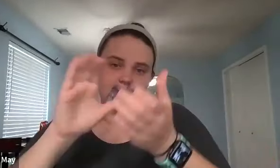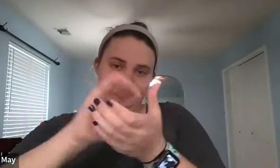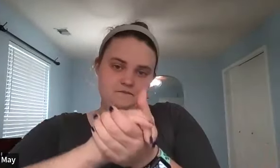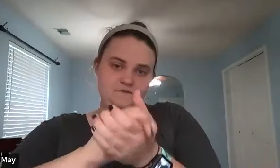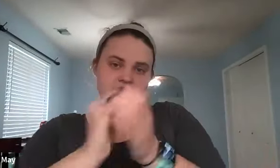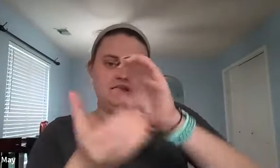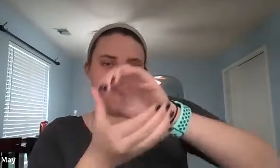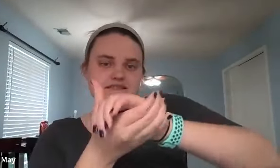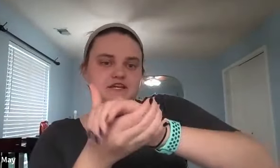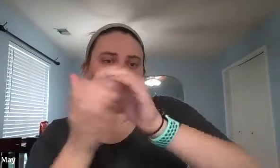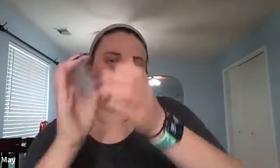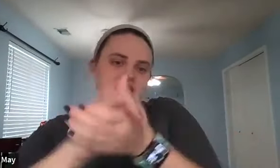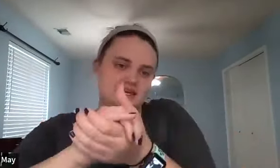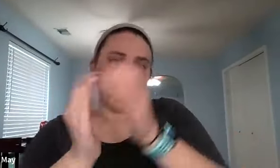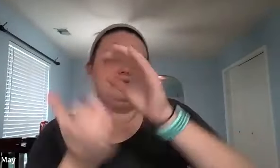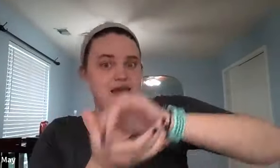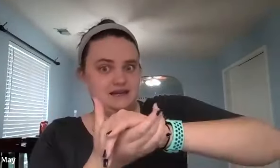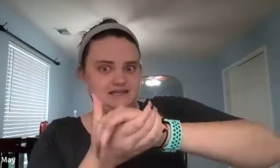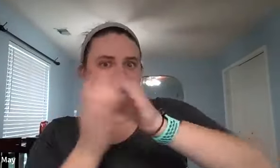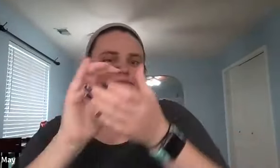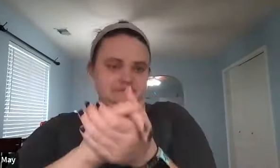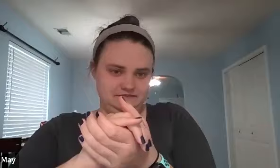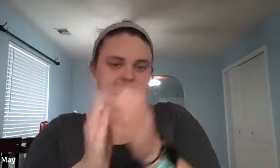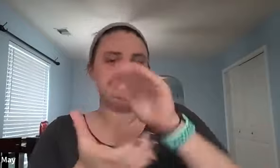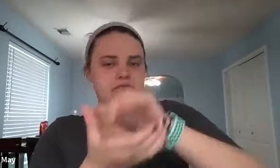hamburger. It's like you're making the patties. Mm-hmm.